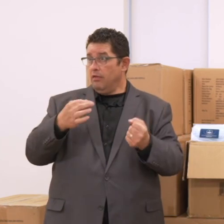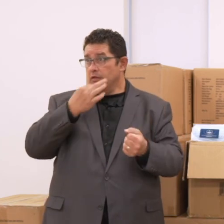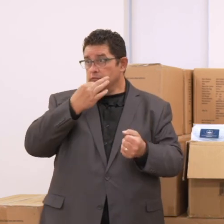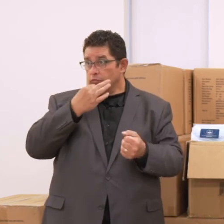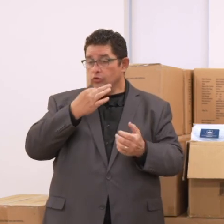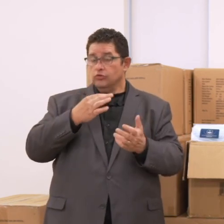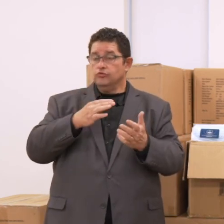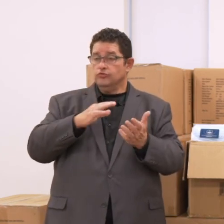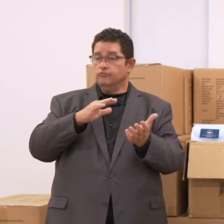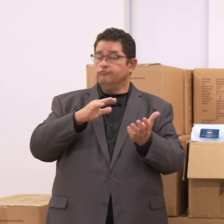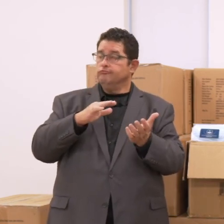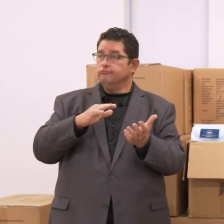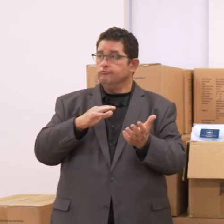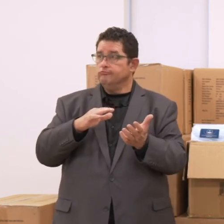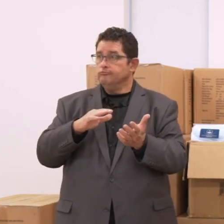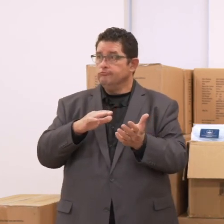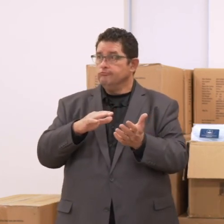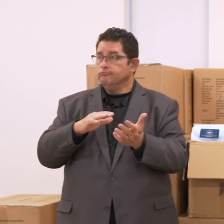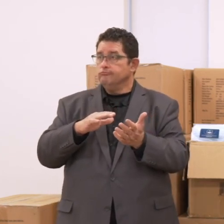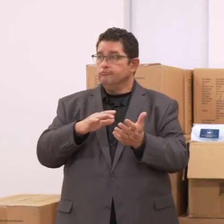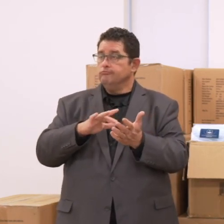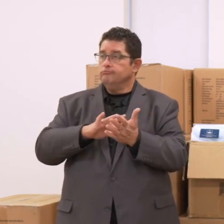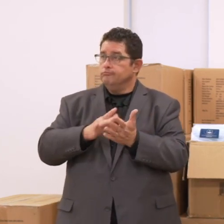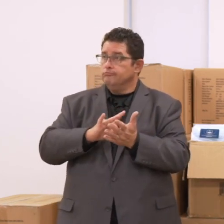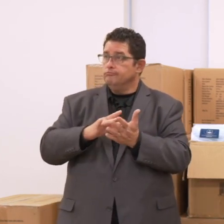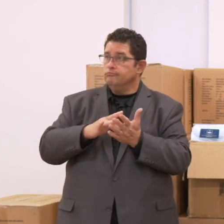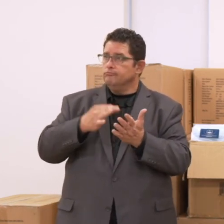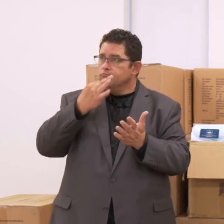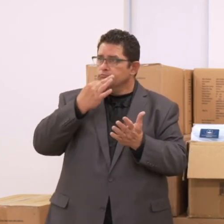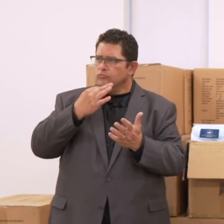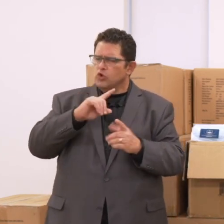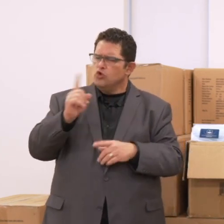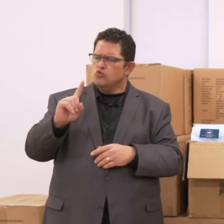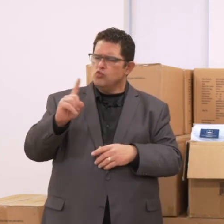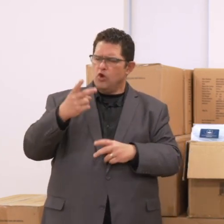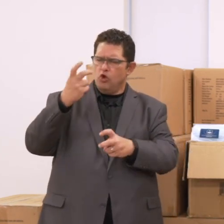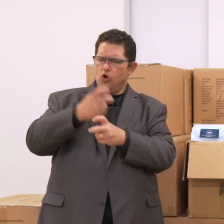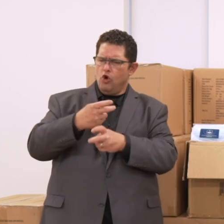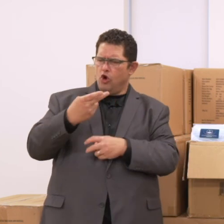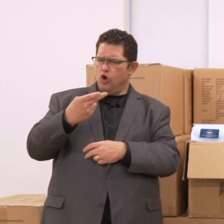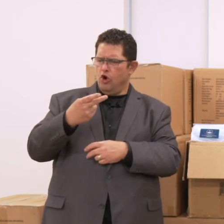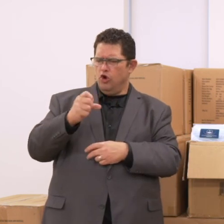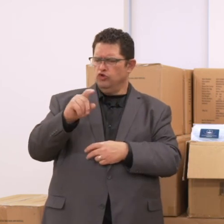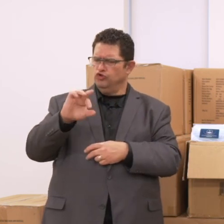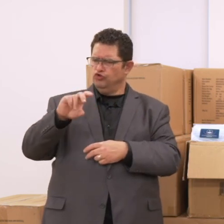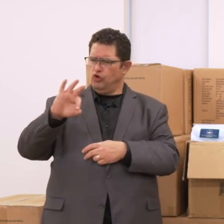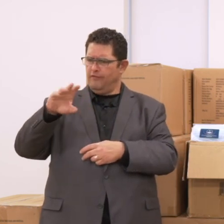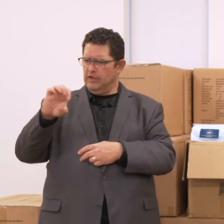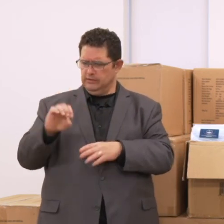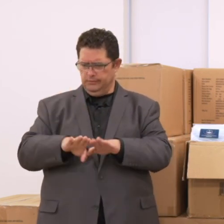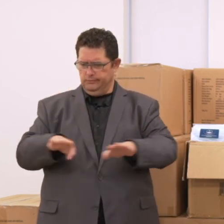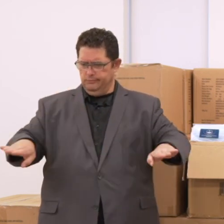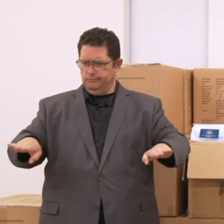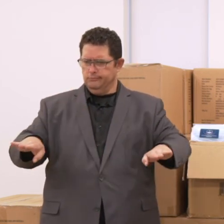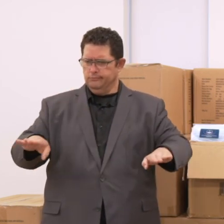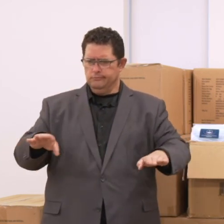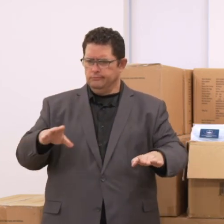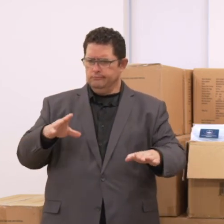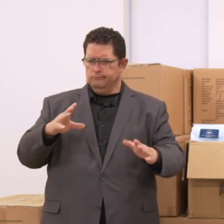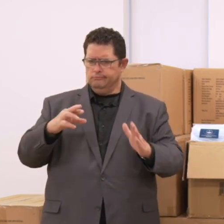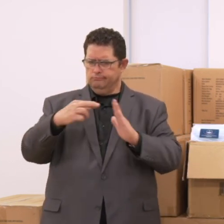community, and the pandemic task force. Where did the hard surface science come from again? Because the last understanding was that a hard